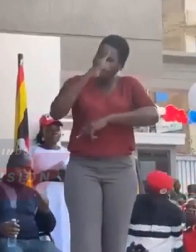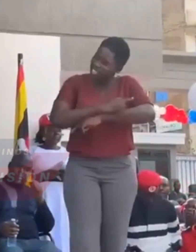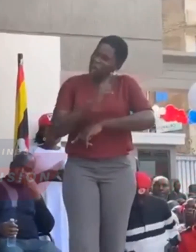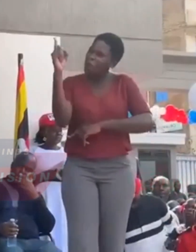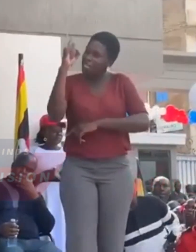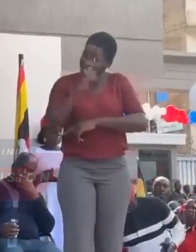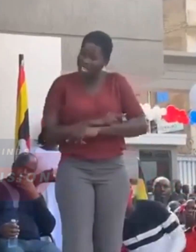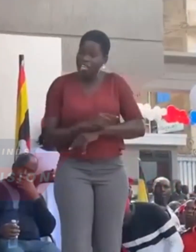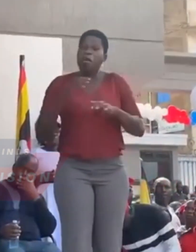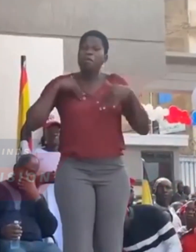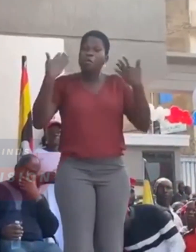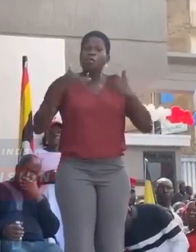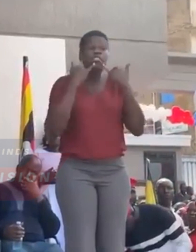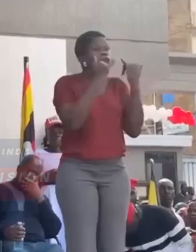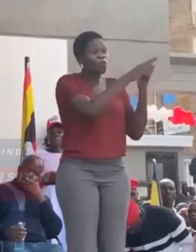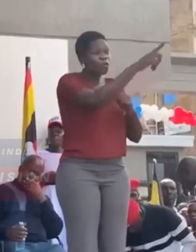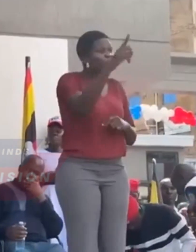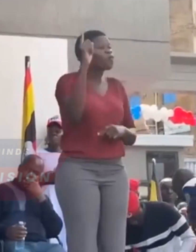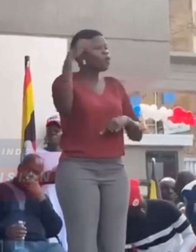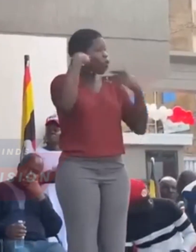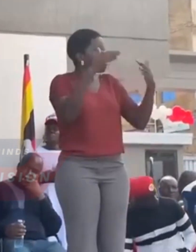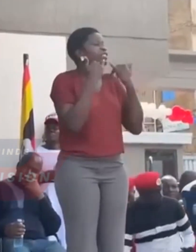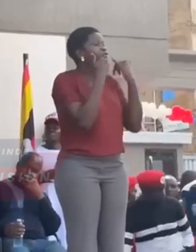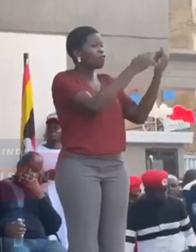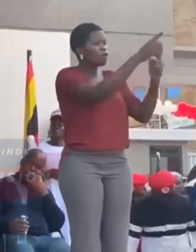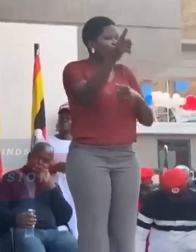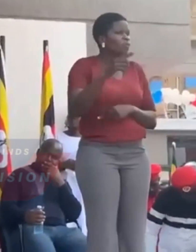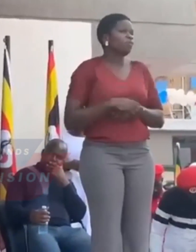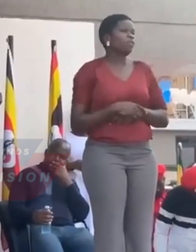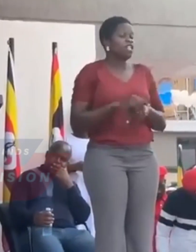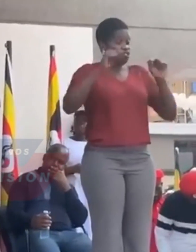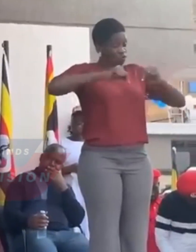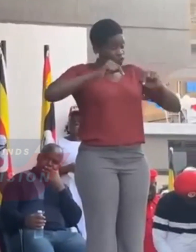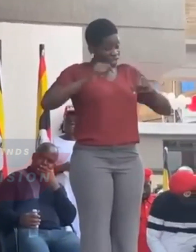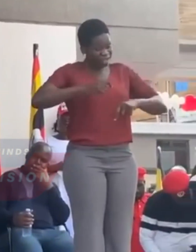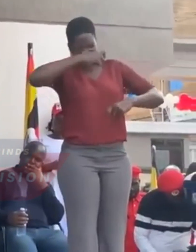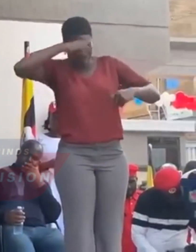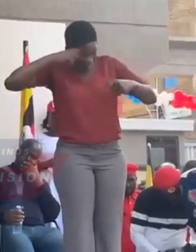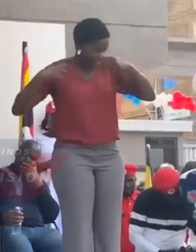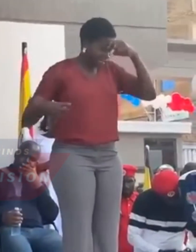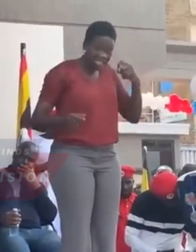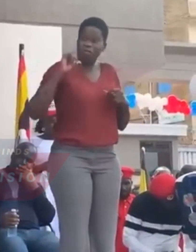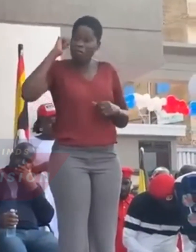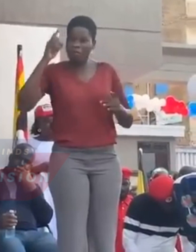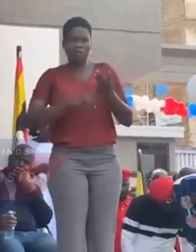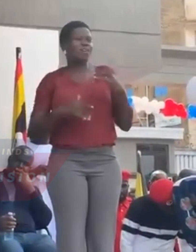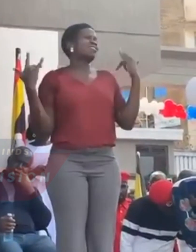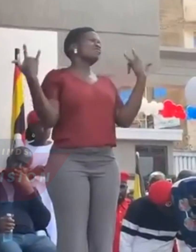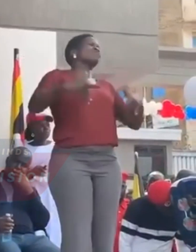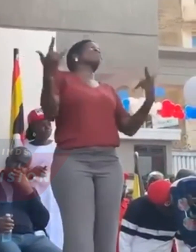One day. I always say this to you, and I say it again. Dero kutoba incha